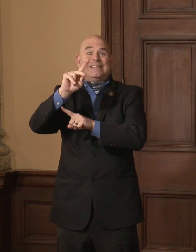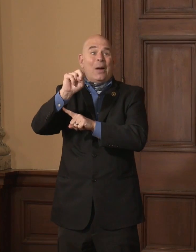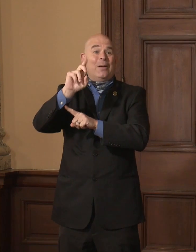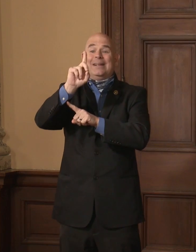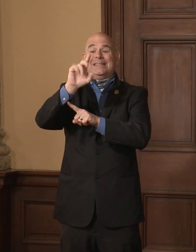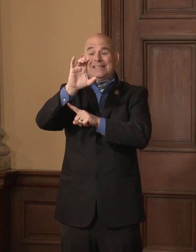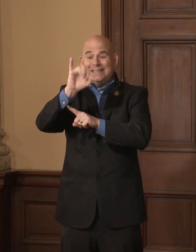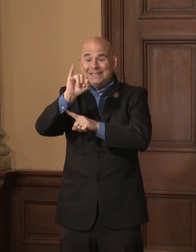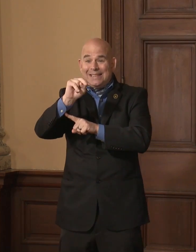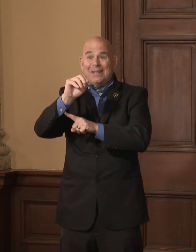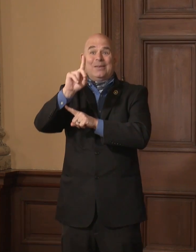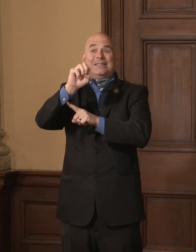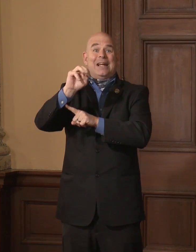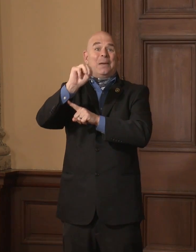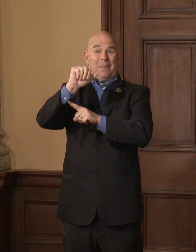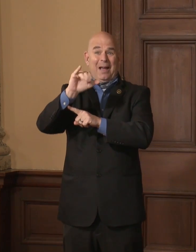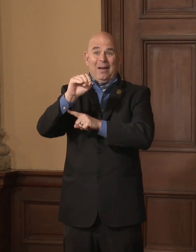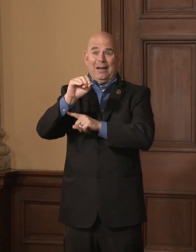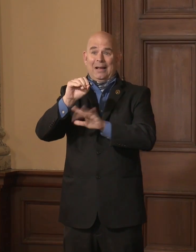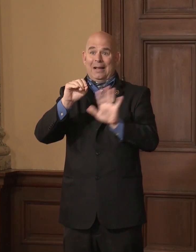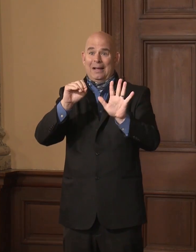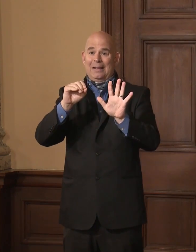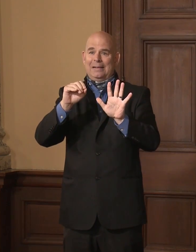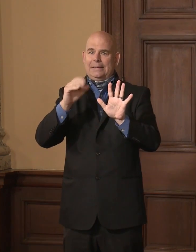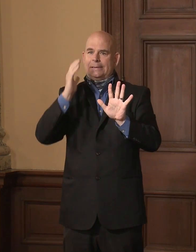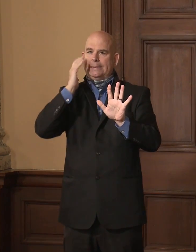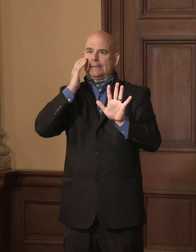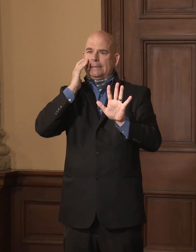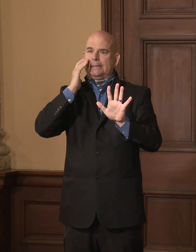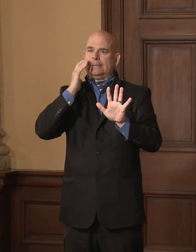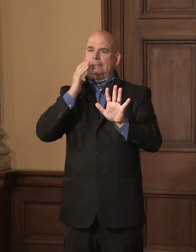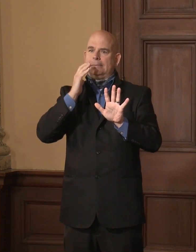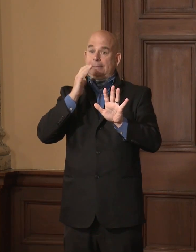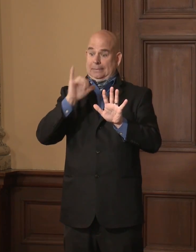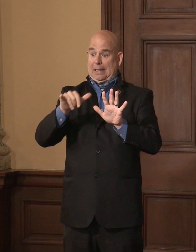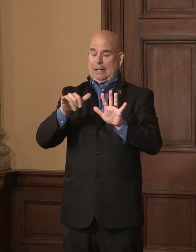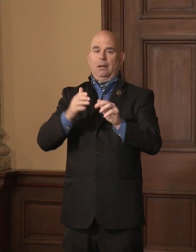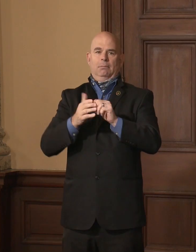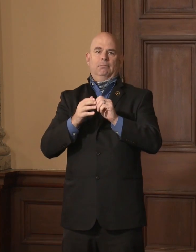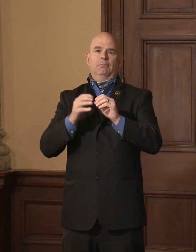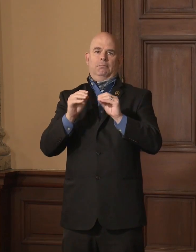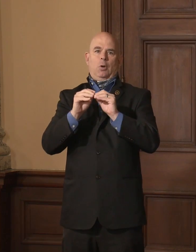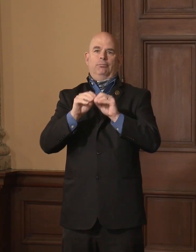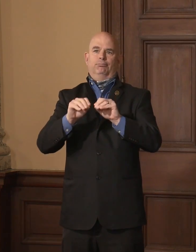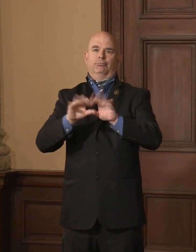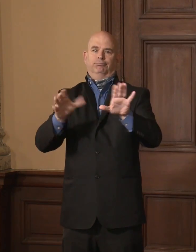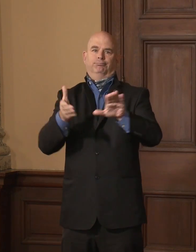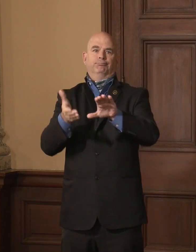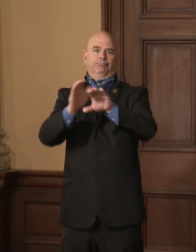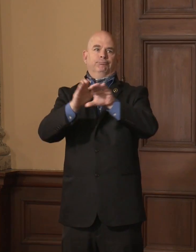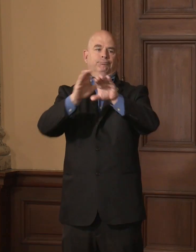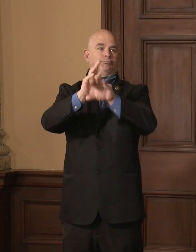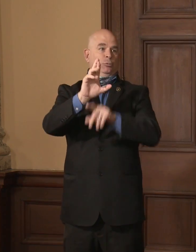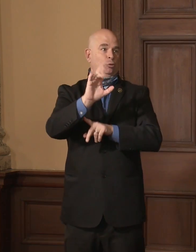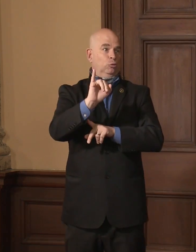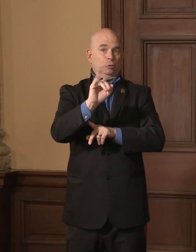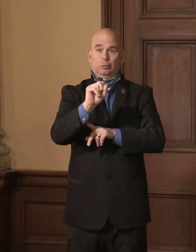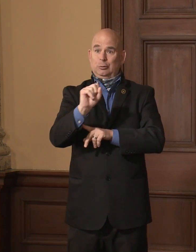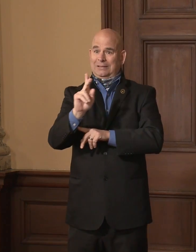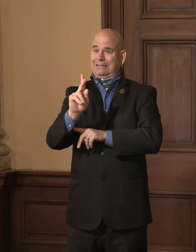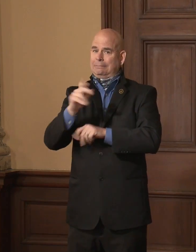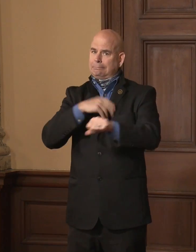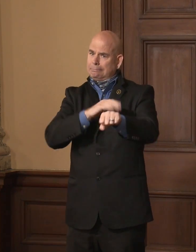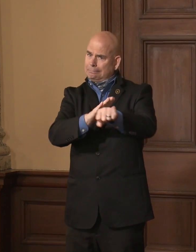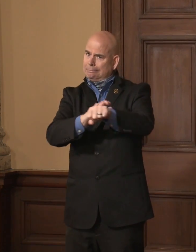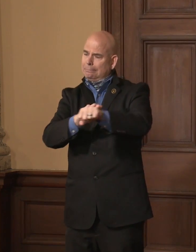your family, and your neighbors at risk of getting sick. Please, in order to keep yourself and your loved ones safe, do not go out unless it